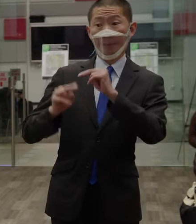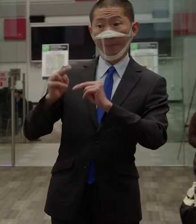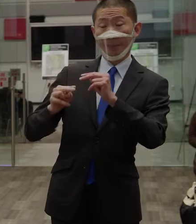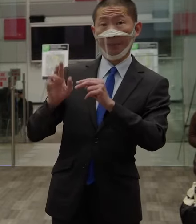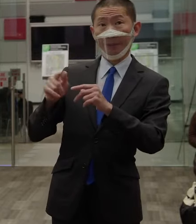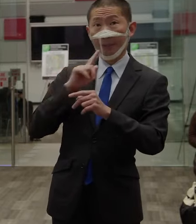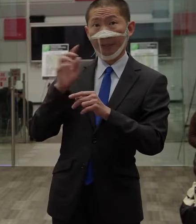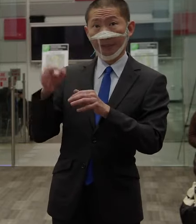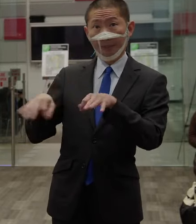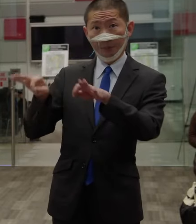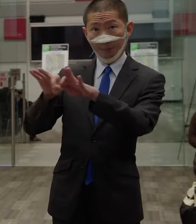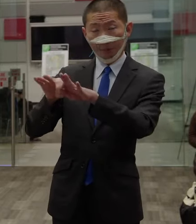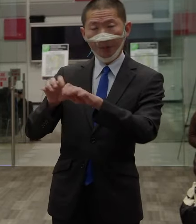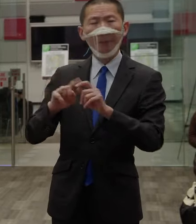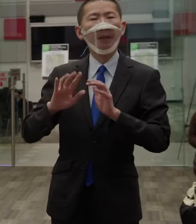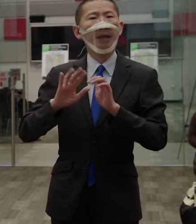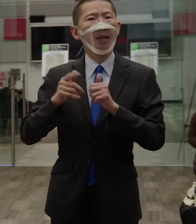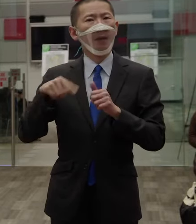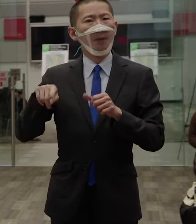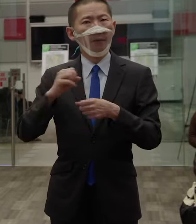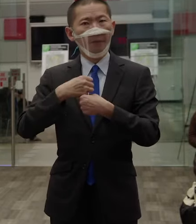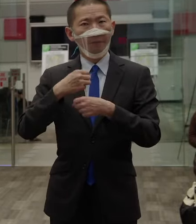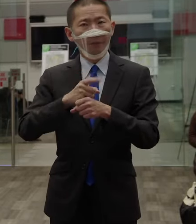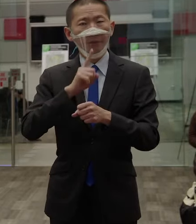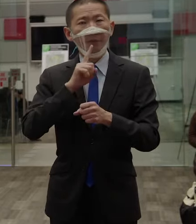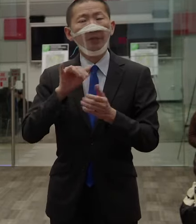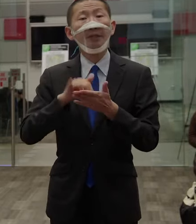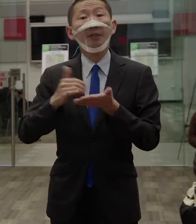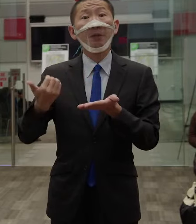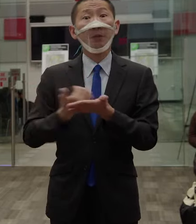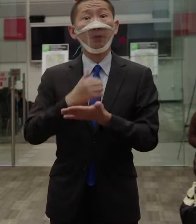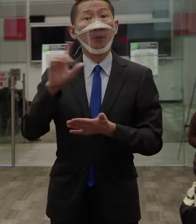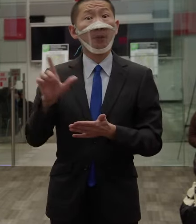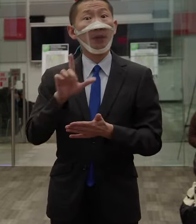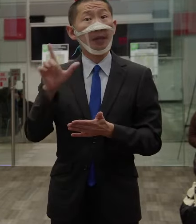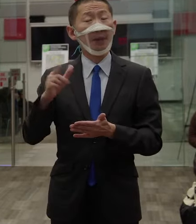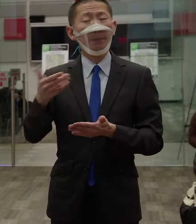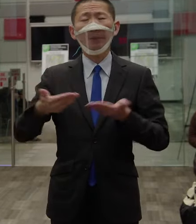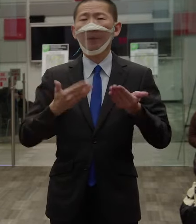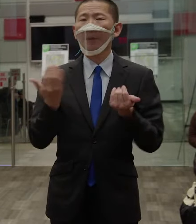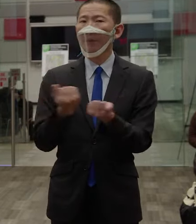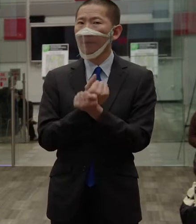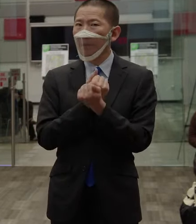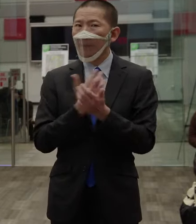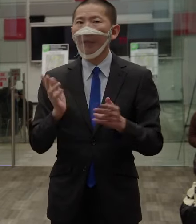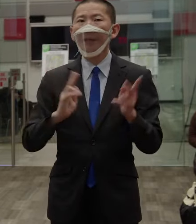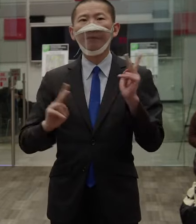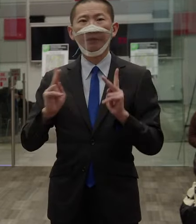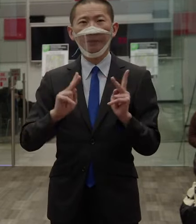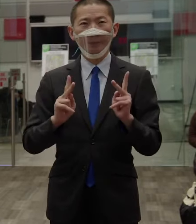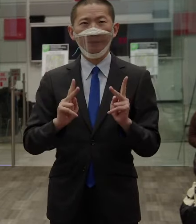important, but how they have ensured that the new libraries welcome everyone.